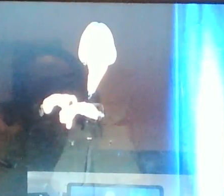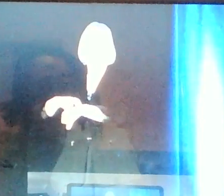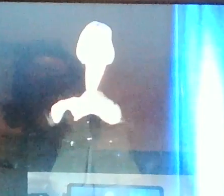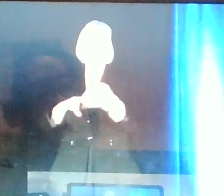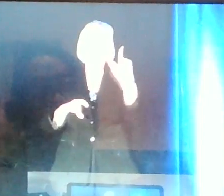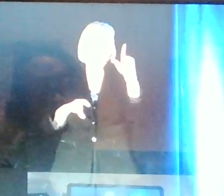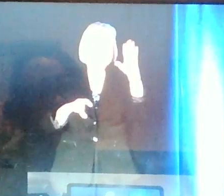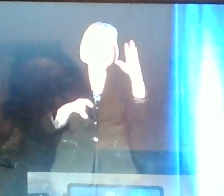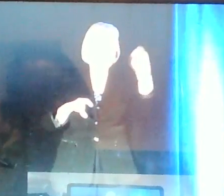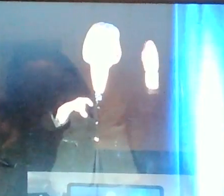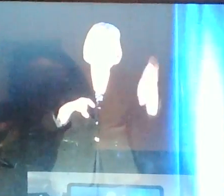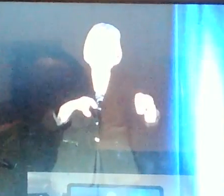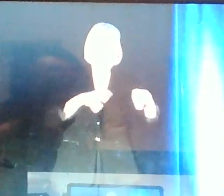So that's 75% of the time.